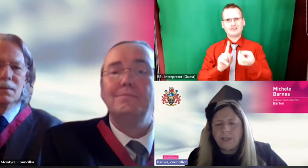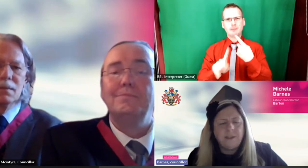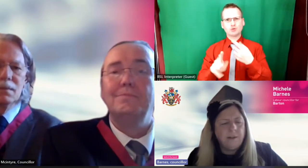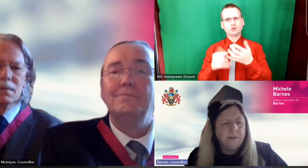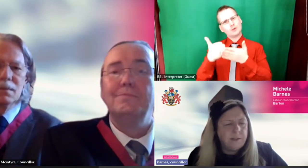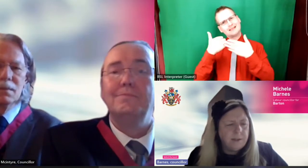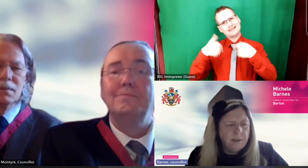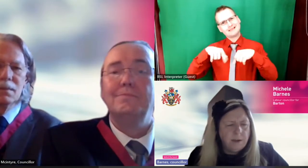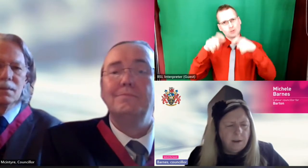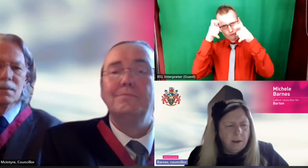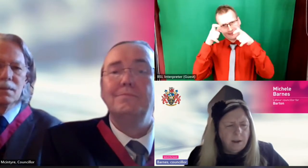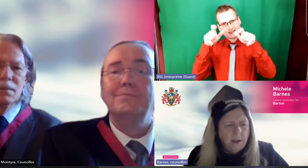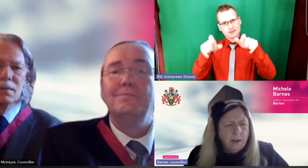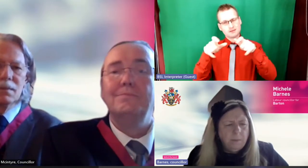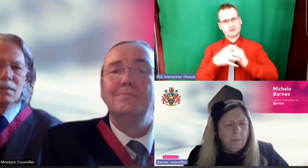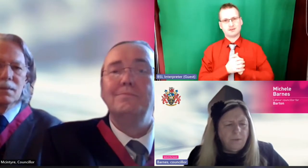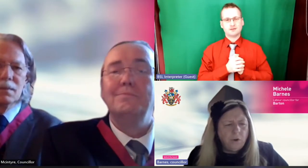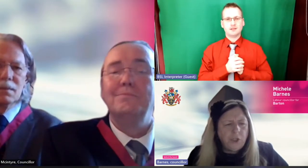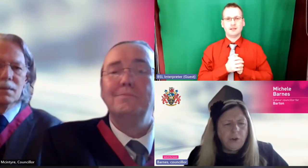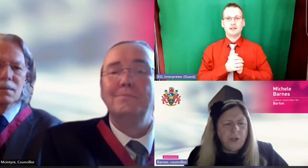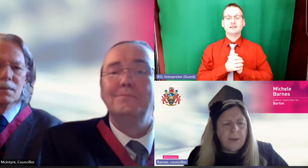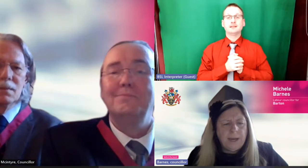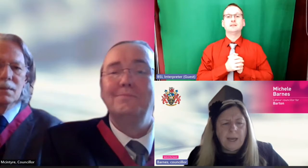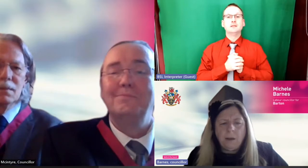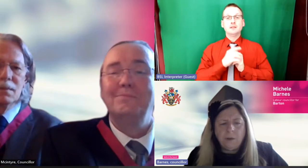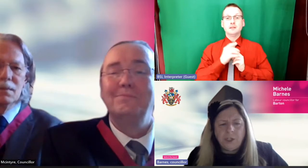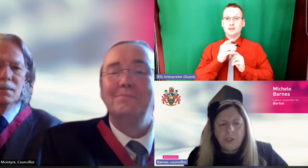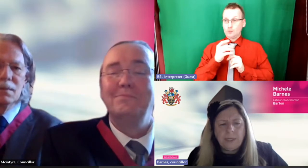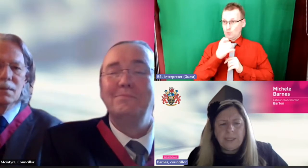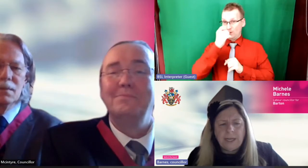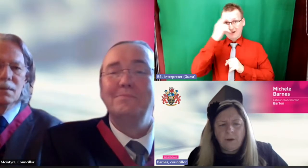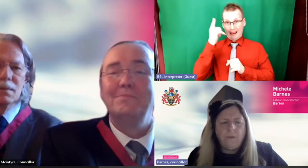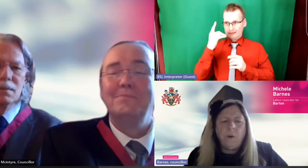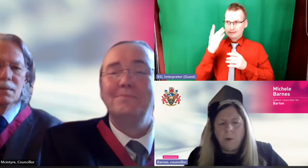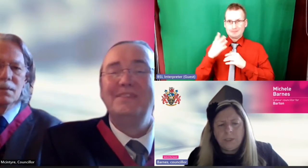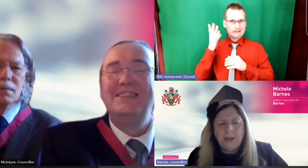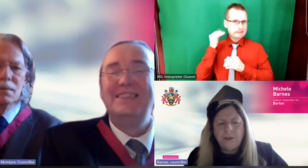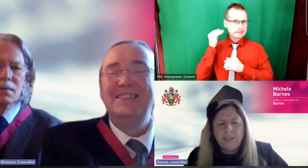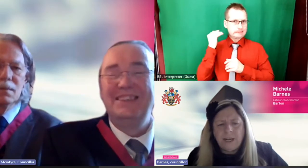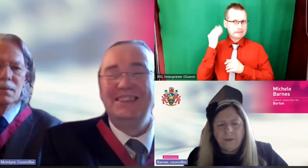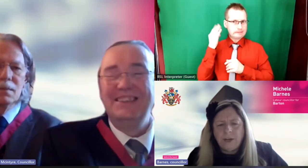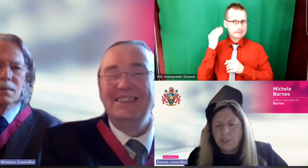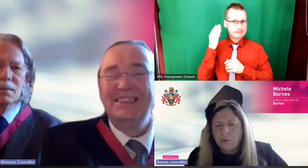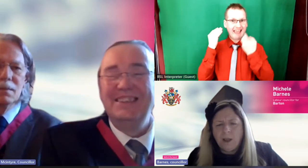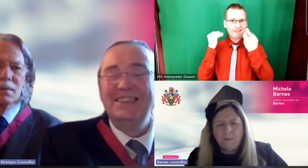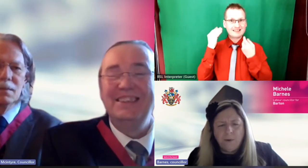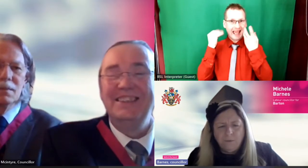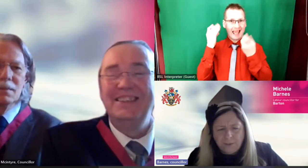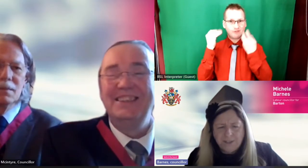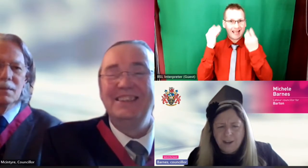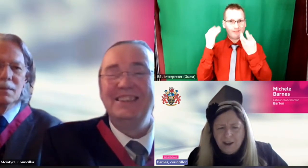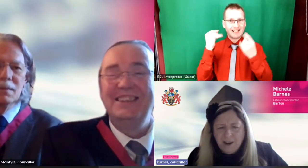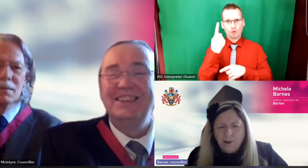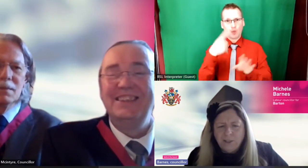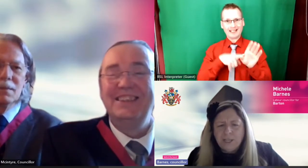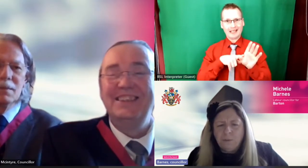us residents. Before John knew it, I was chewing his ear off almost every day for nearly 12